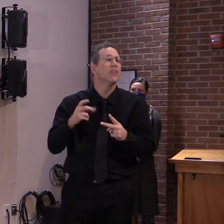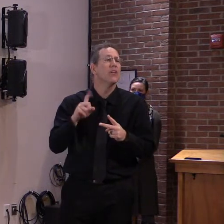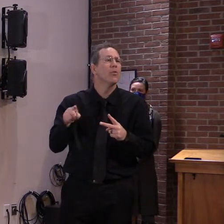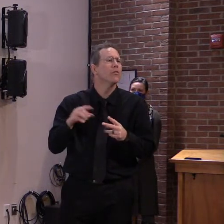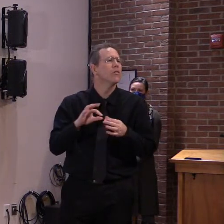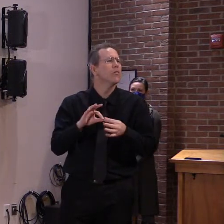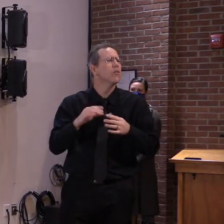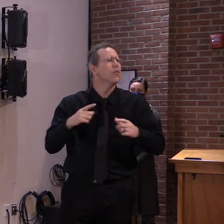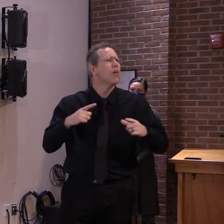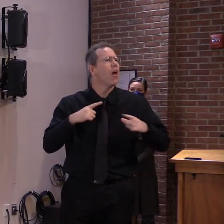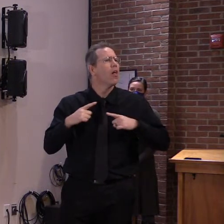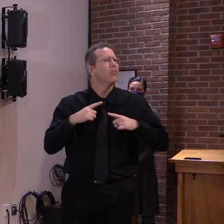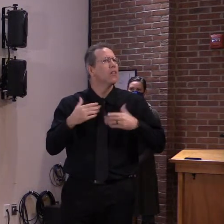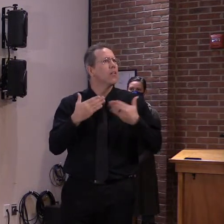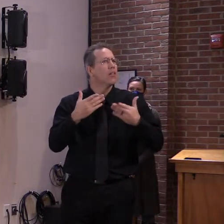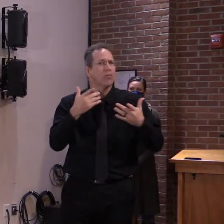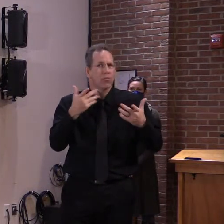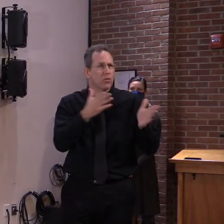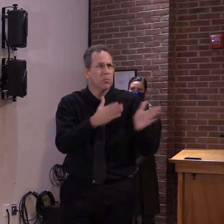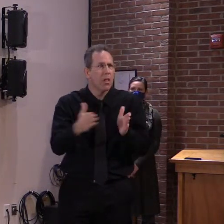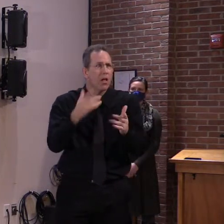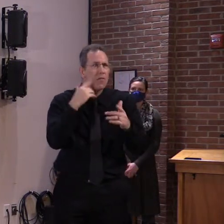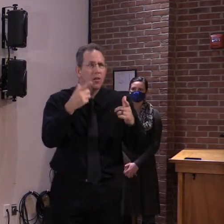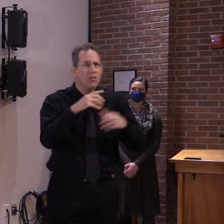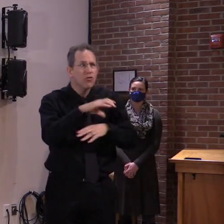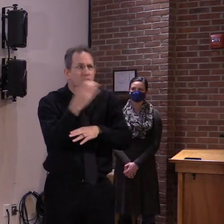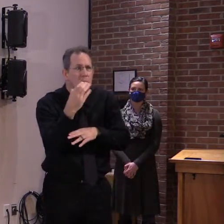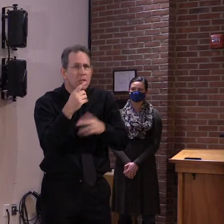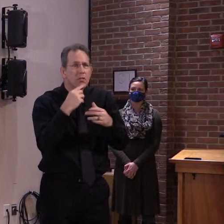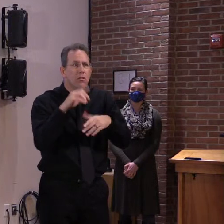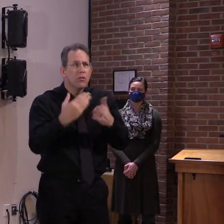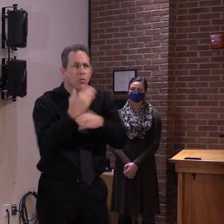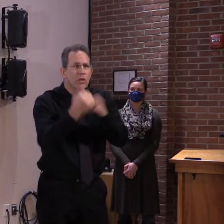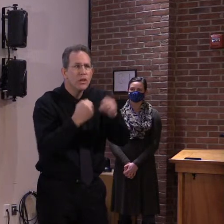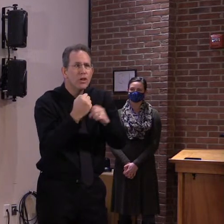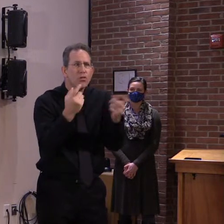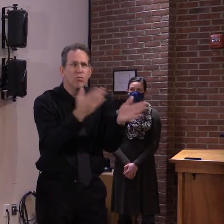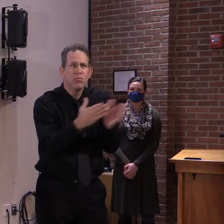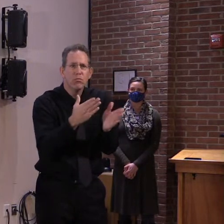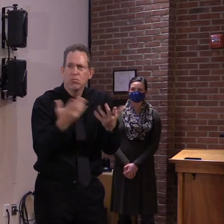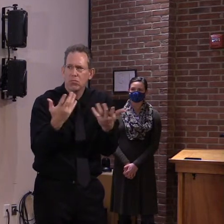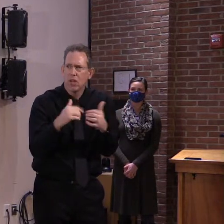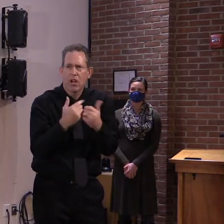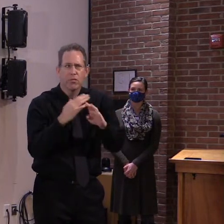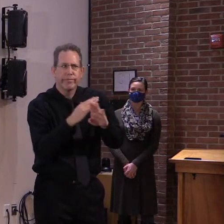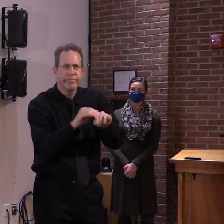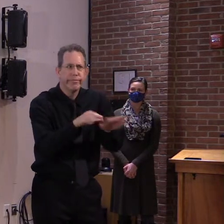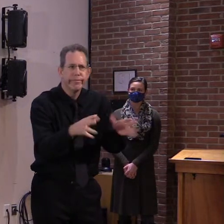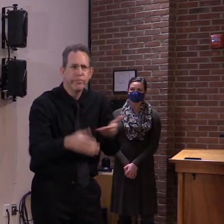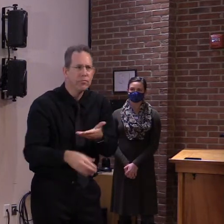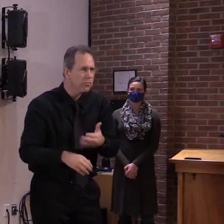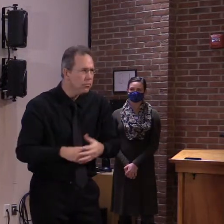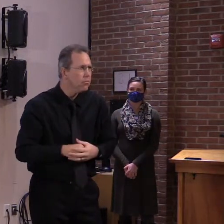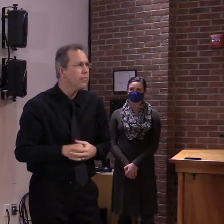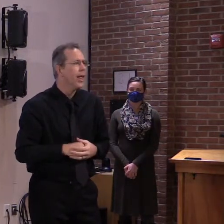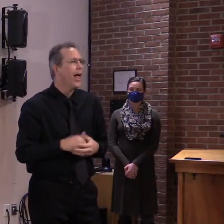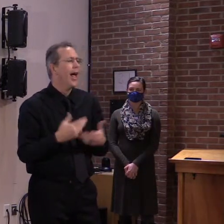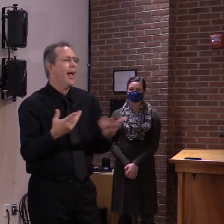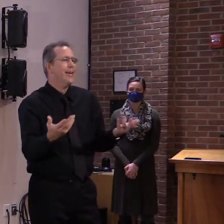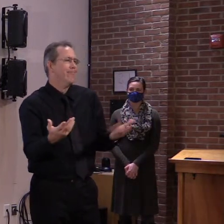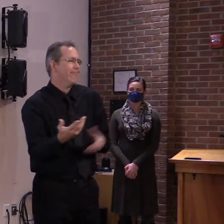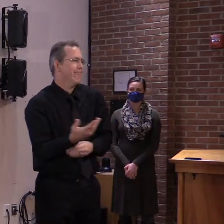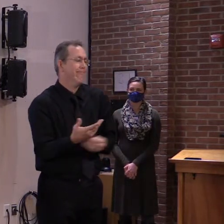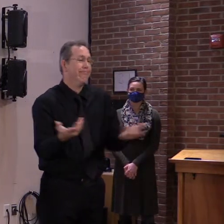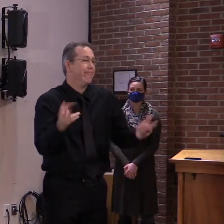Again, we'll see what happens over the next few days, but we're not seeing a dramatic drop. I mean, that's